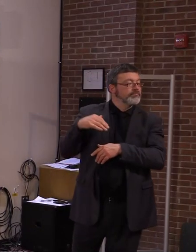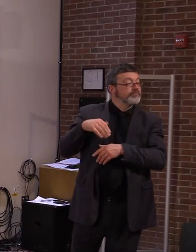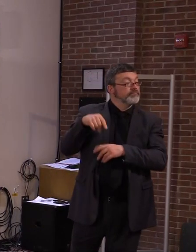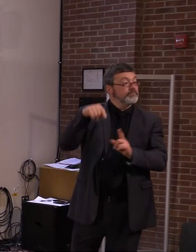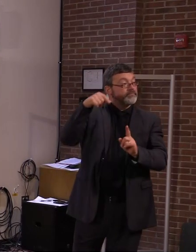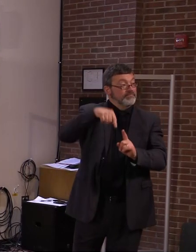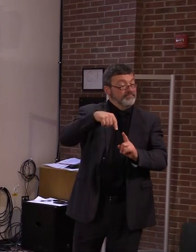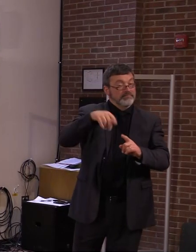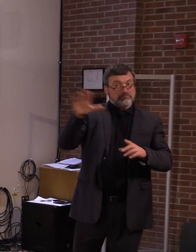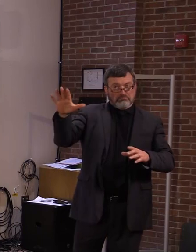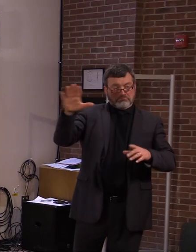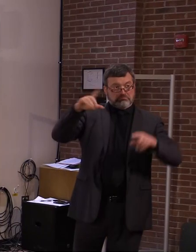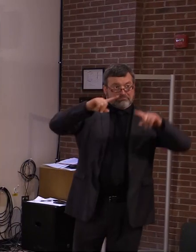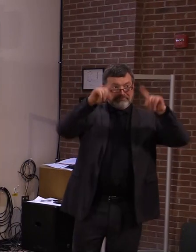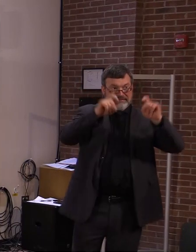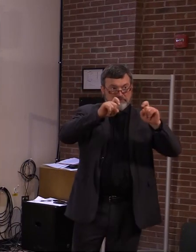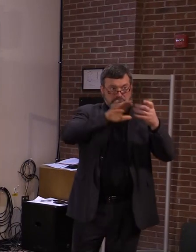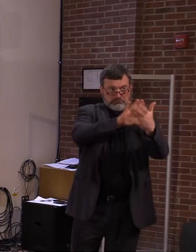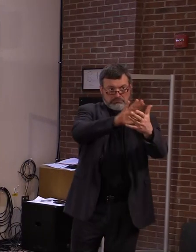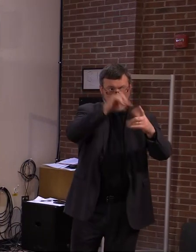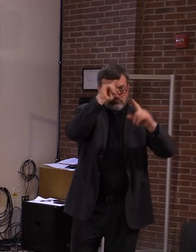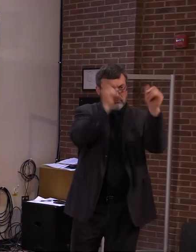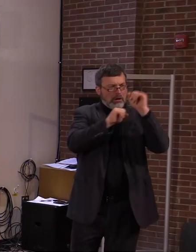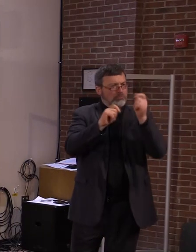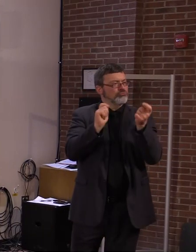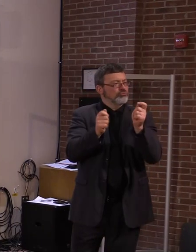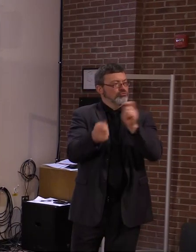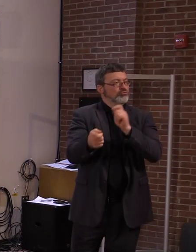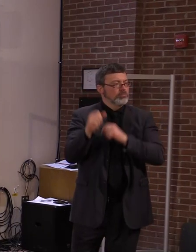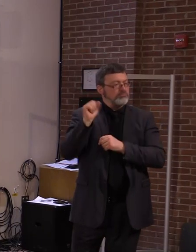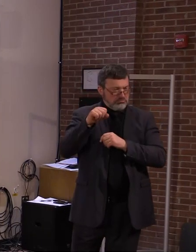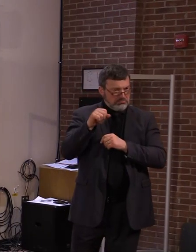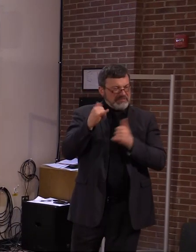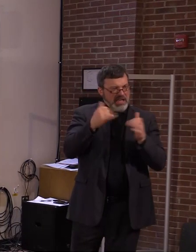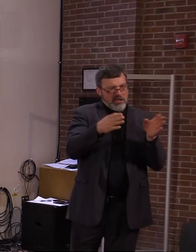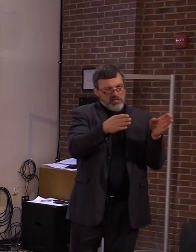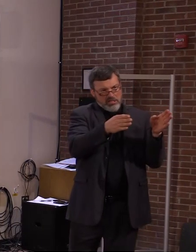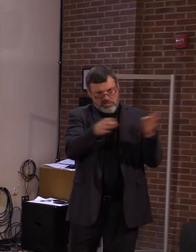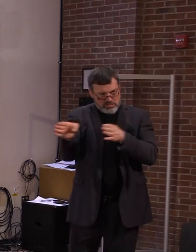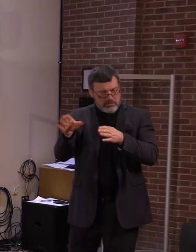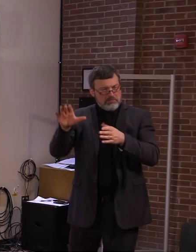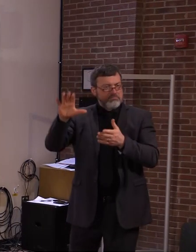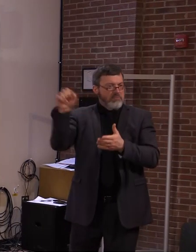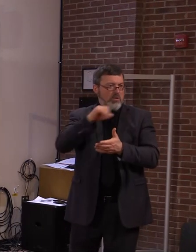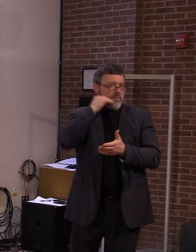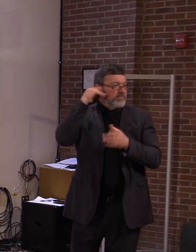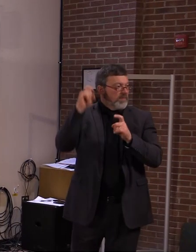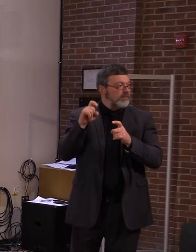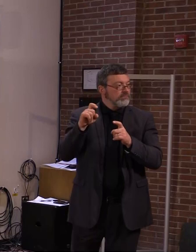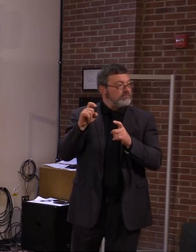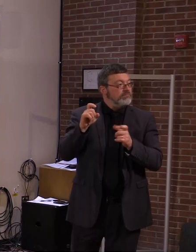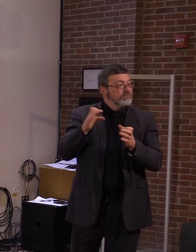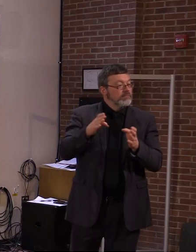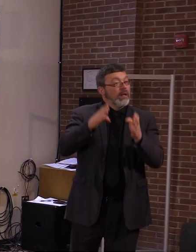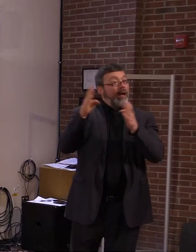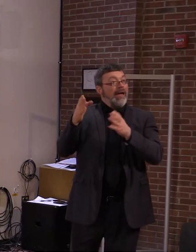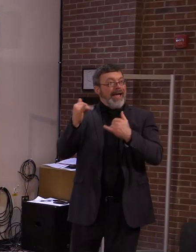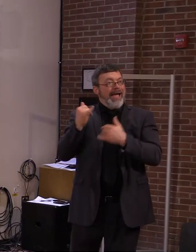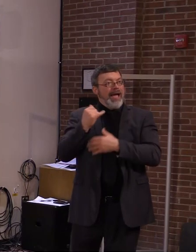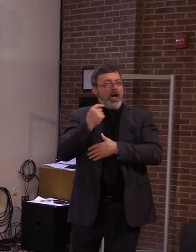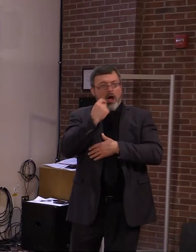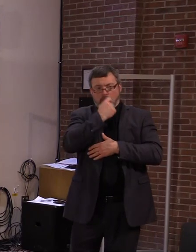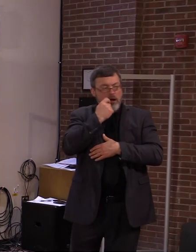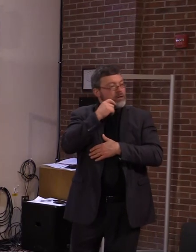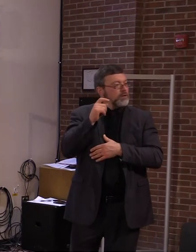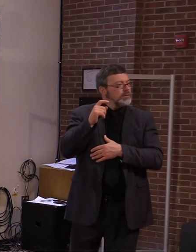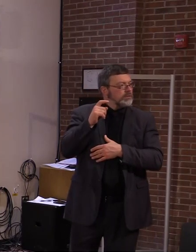as well as the rapid antigen test. And you talked about the state working on a plan to make those available to Vermonters once test supplies